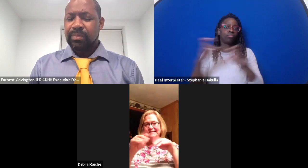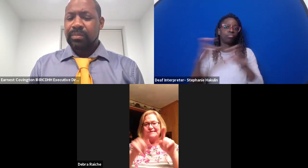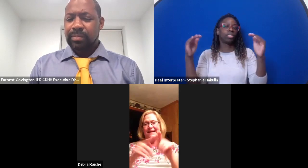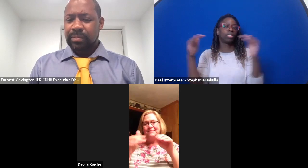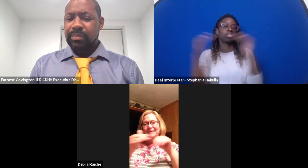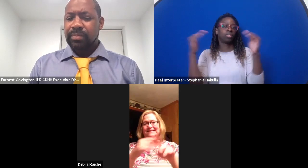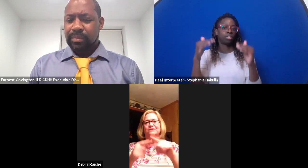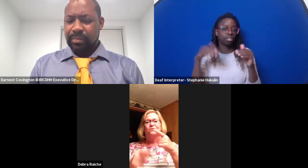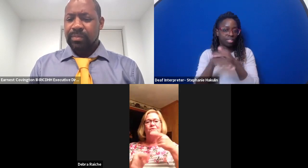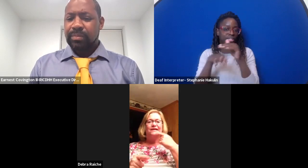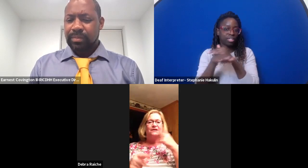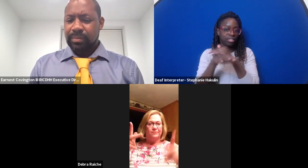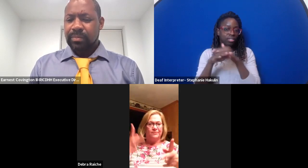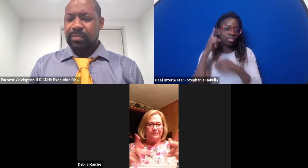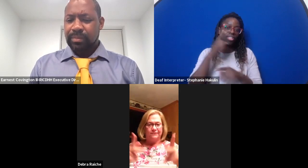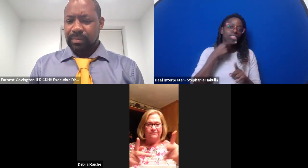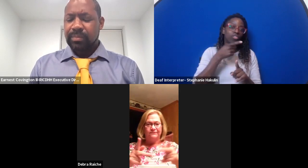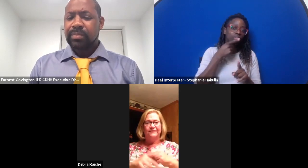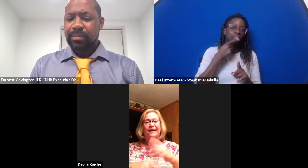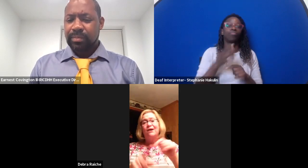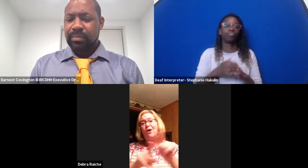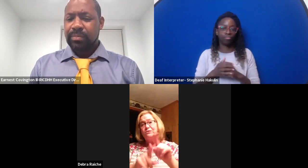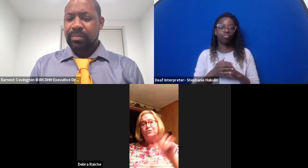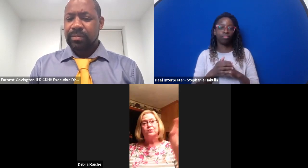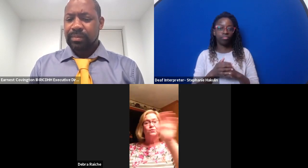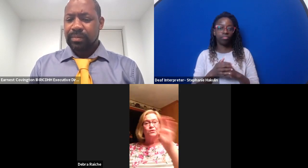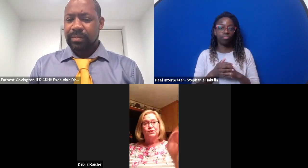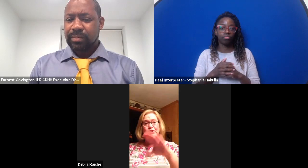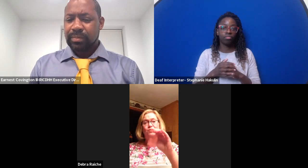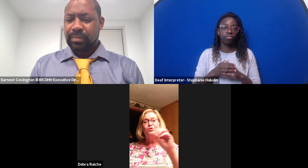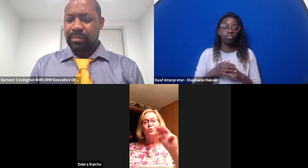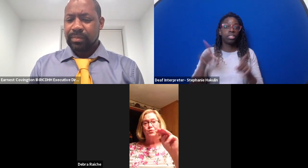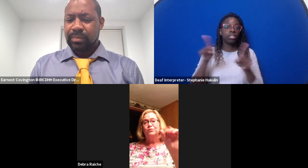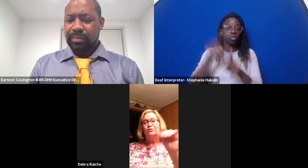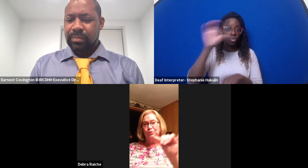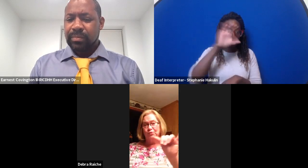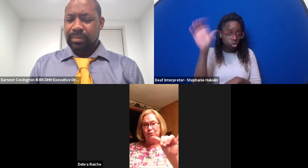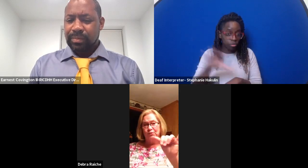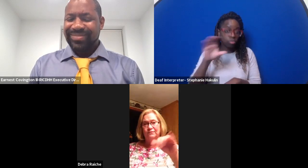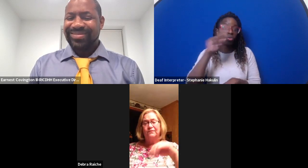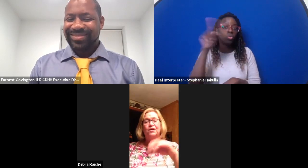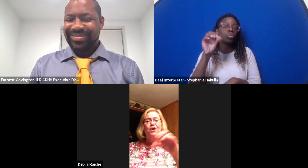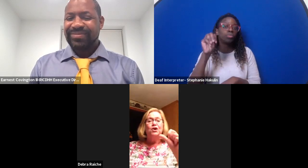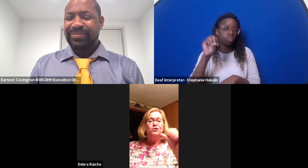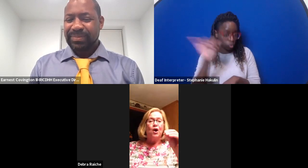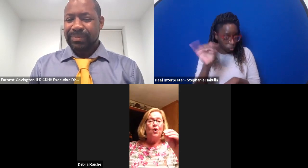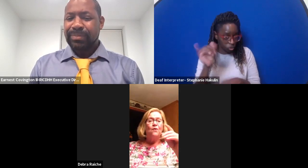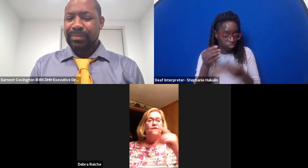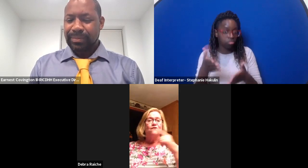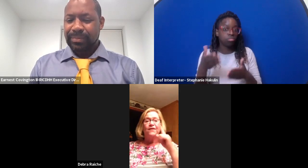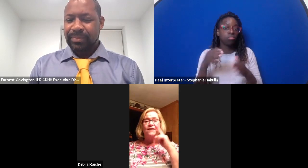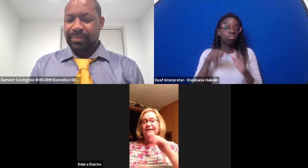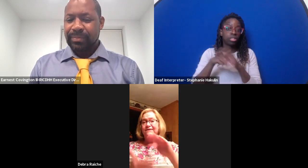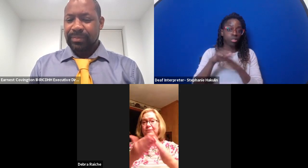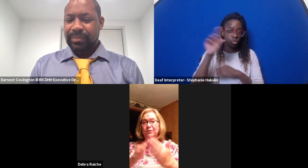It's fully integrated, obviously, as accessible as it is for non-deaf people. And also we use Zoom now,